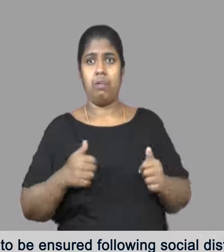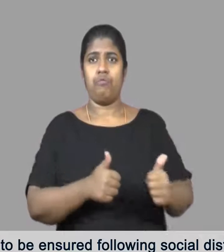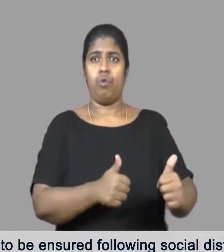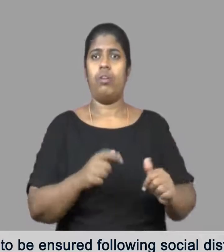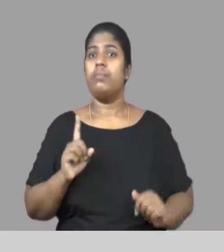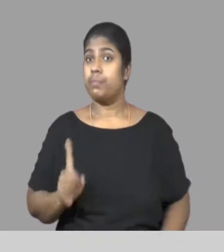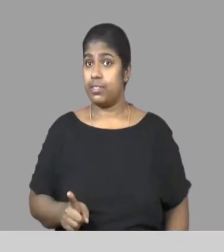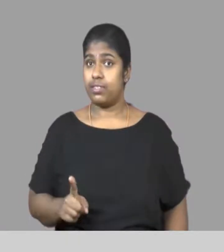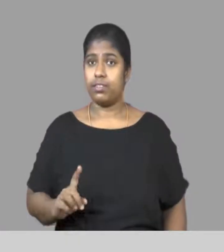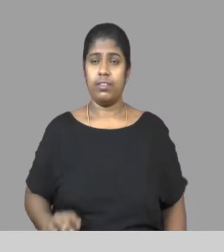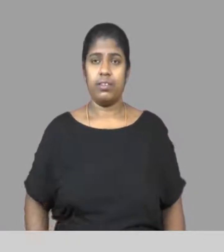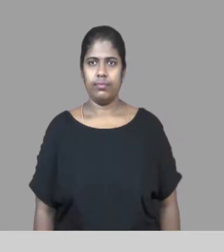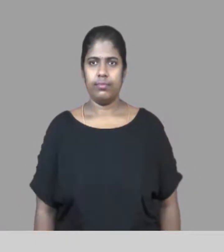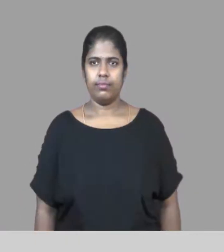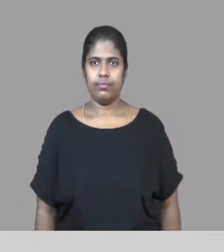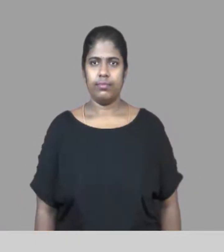norms.